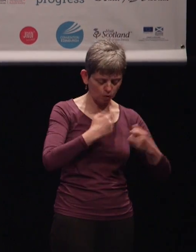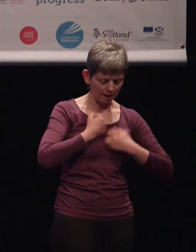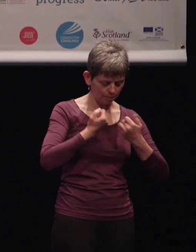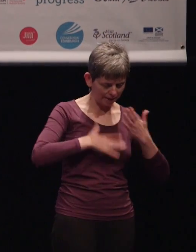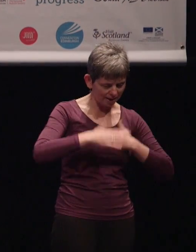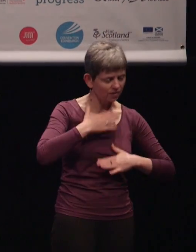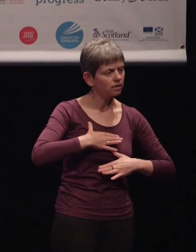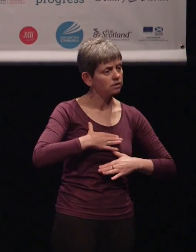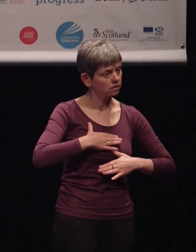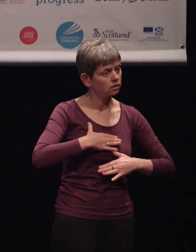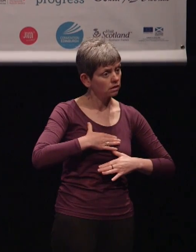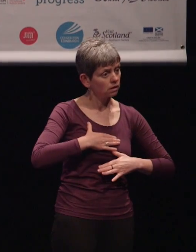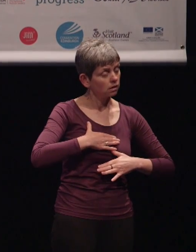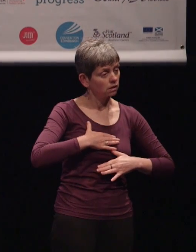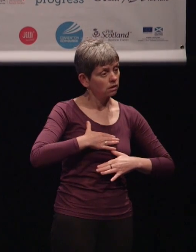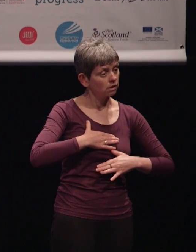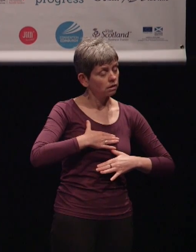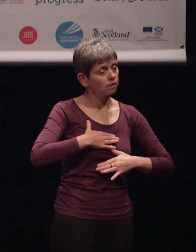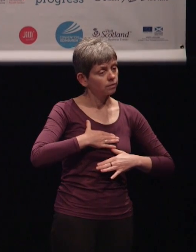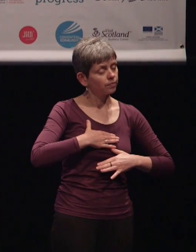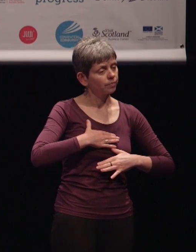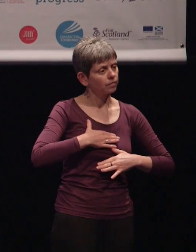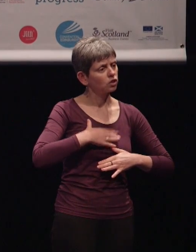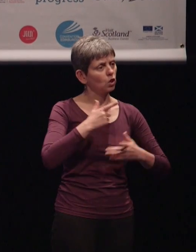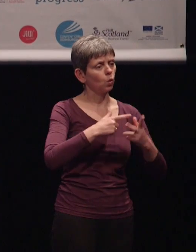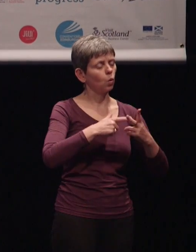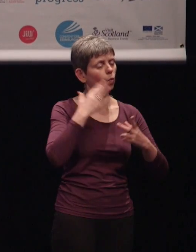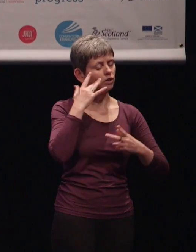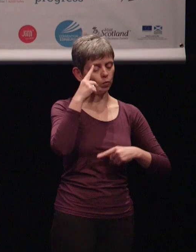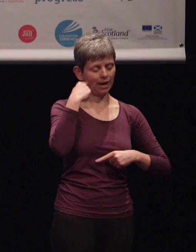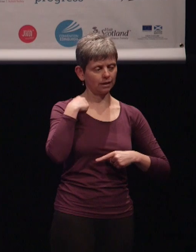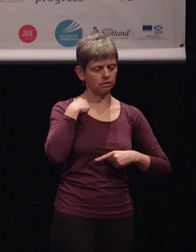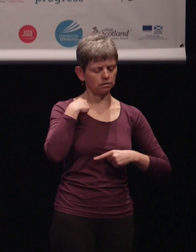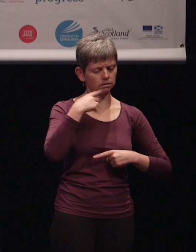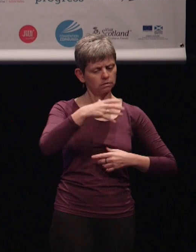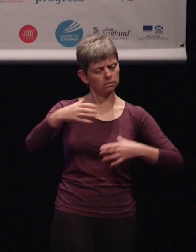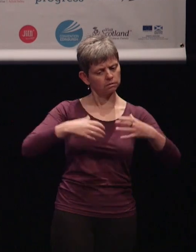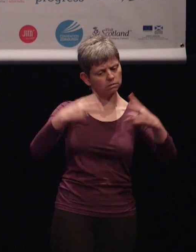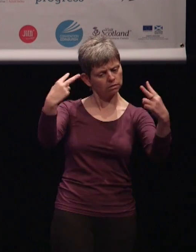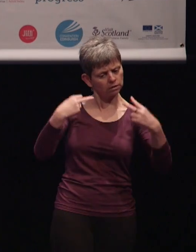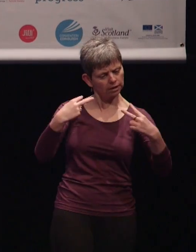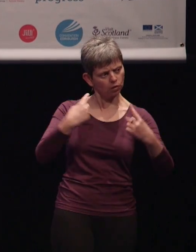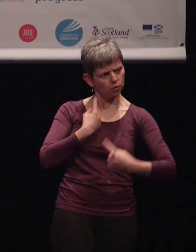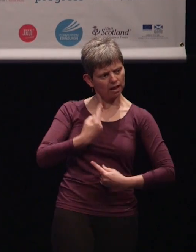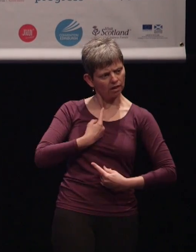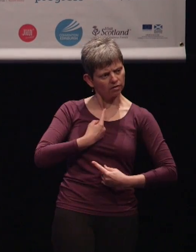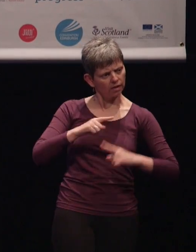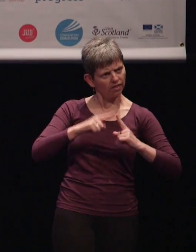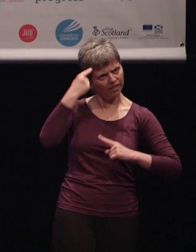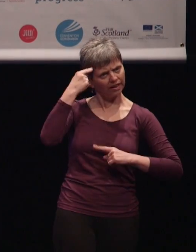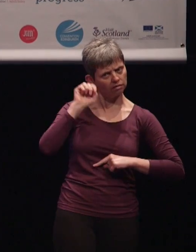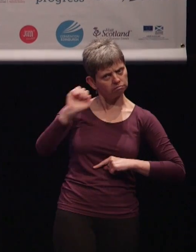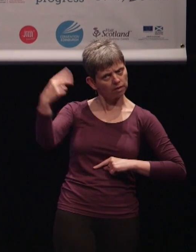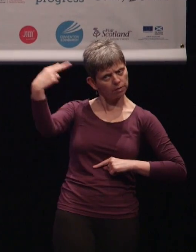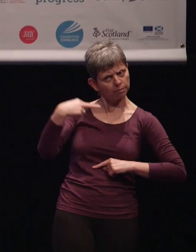especially the second stage of theory of mind, where you could see yourself from other people's perspective. Because